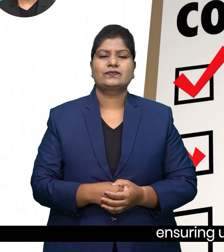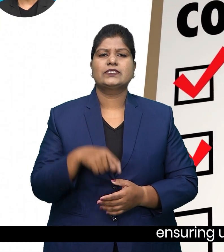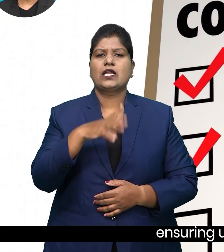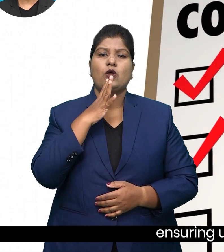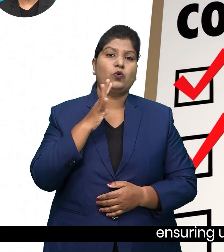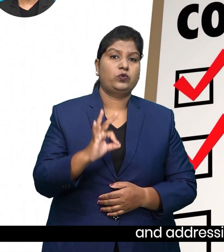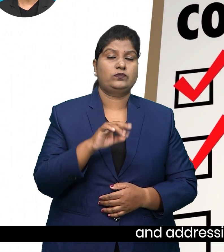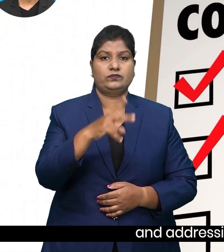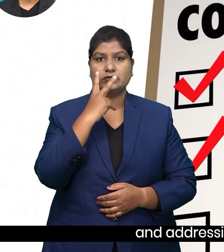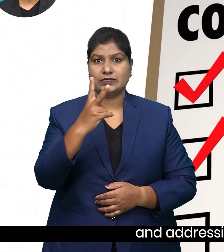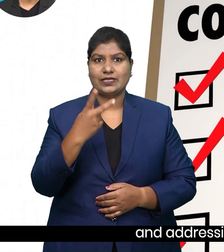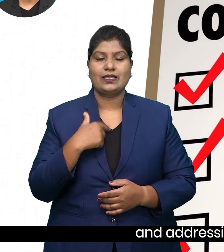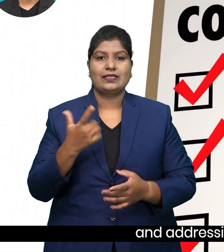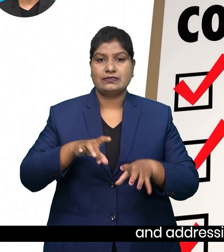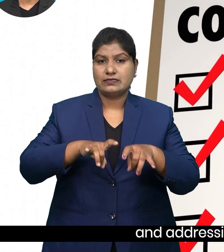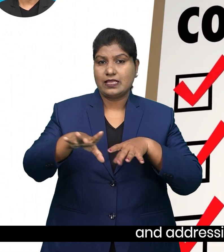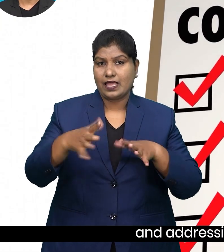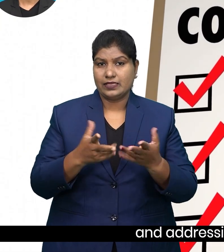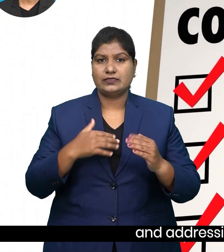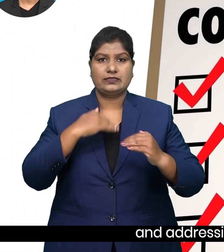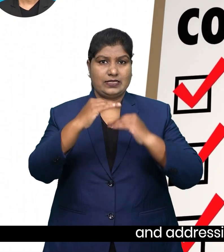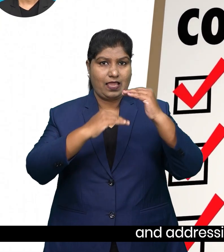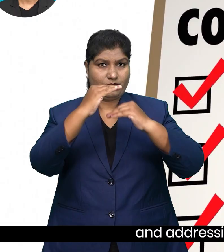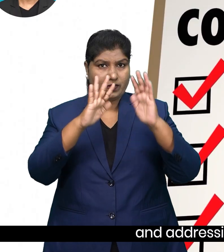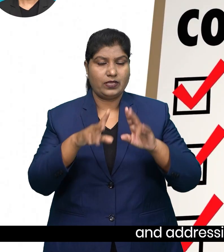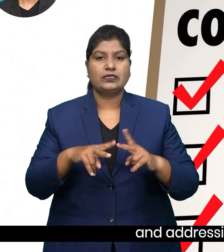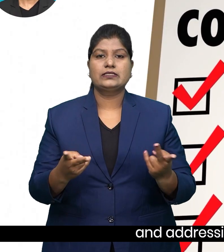ensuring urban development and addressing community needs.